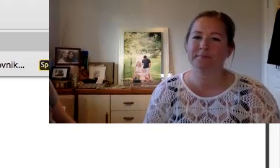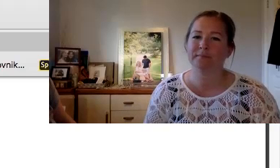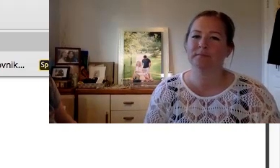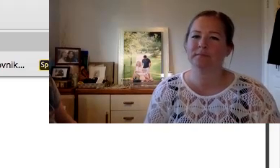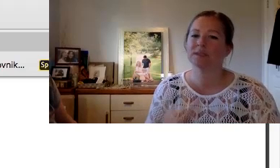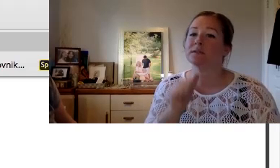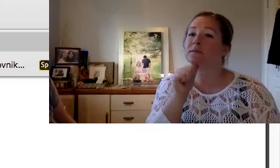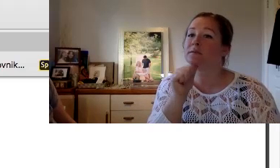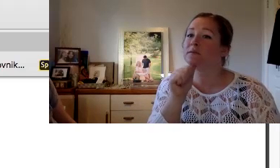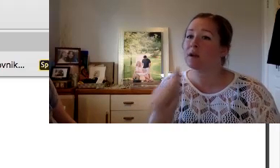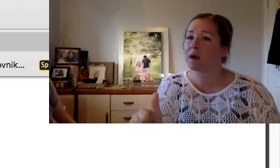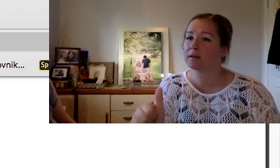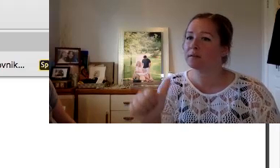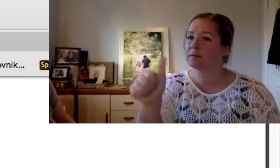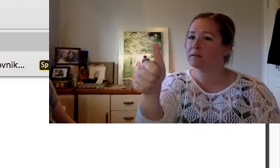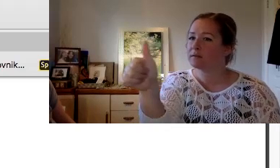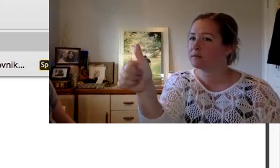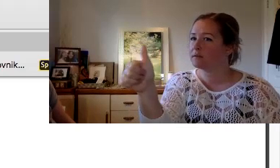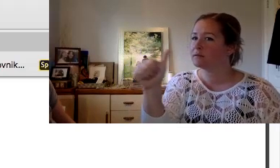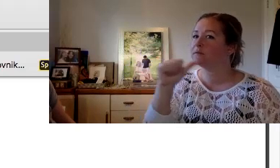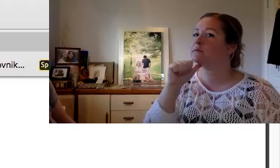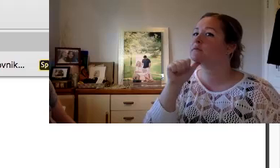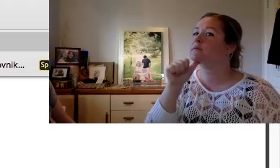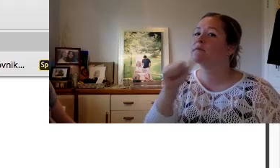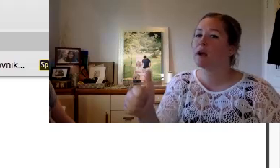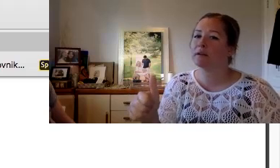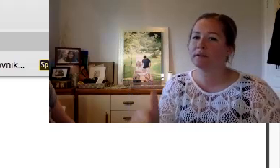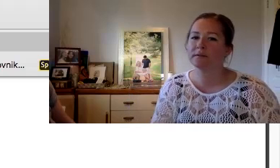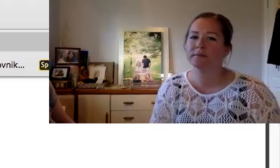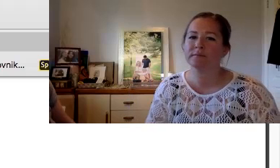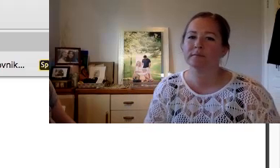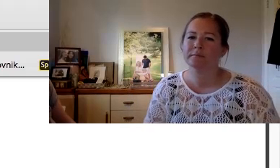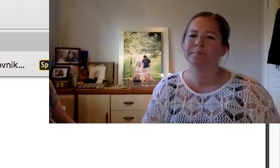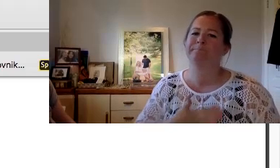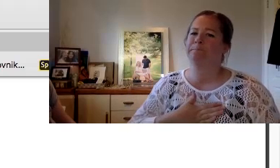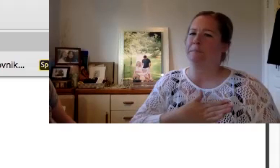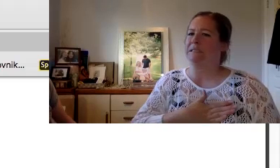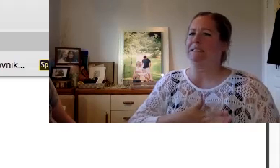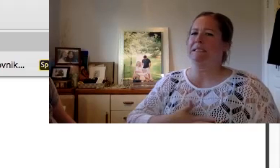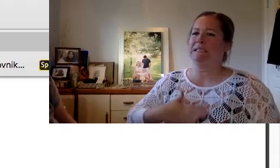none. Not. Use your thumb.